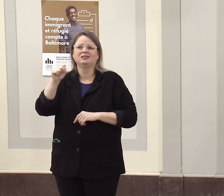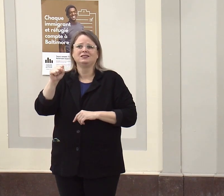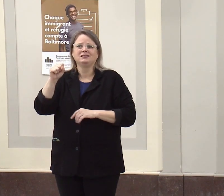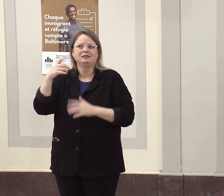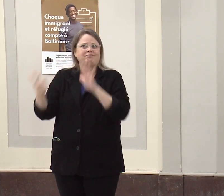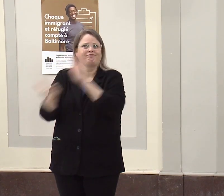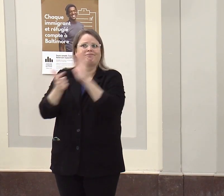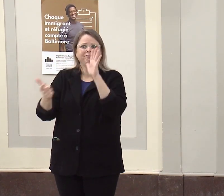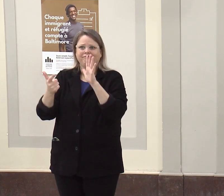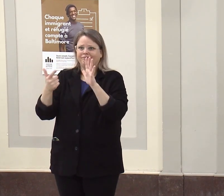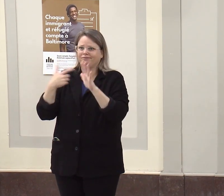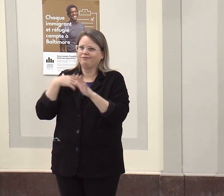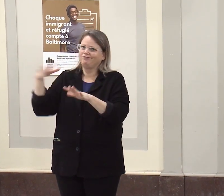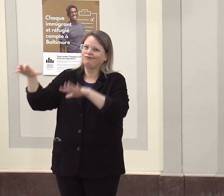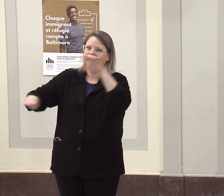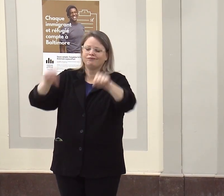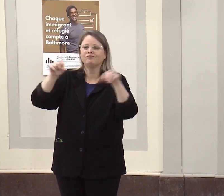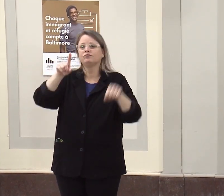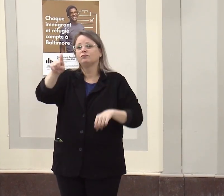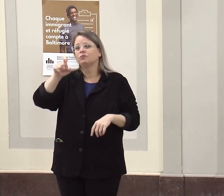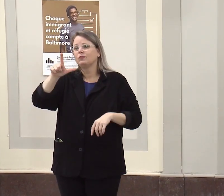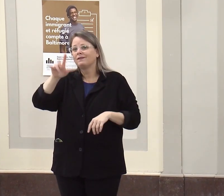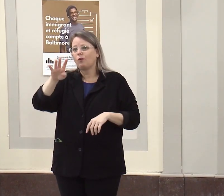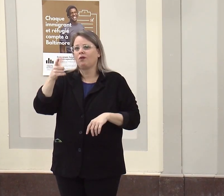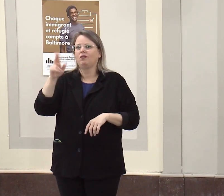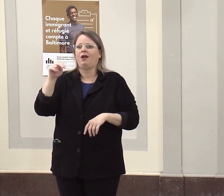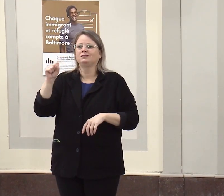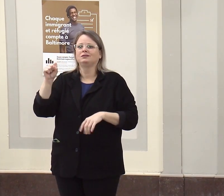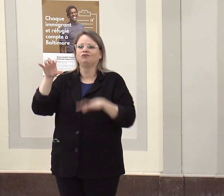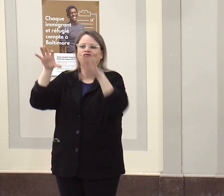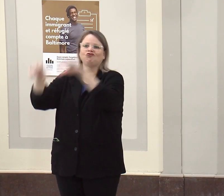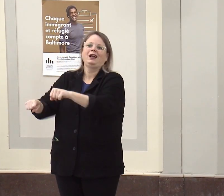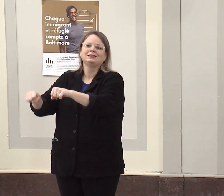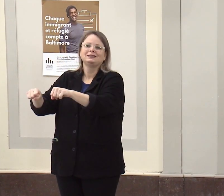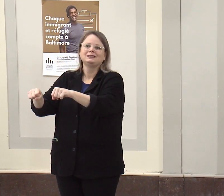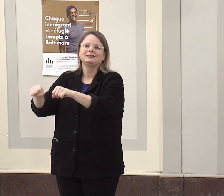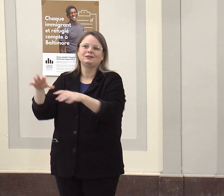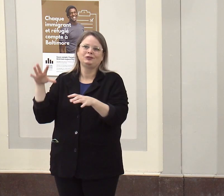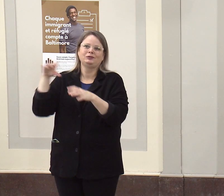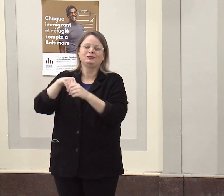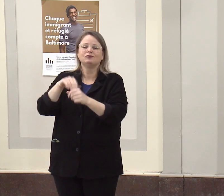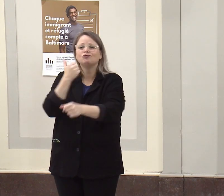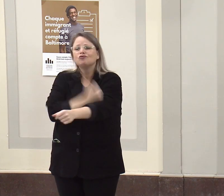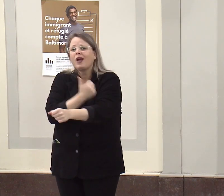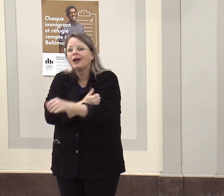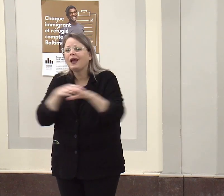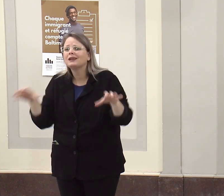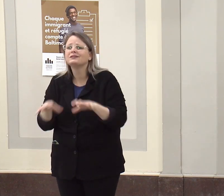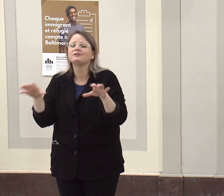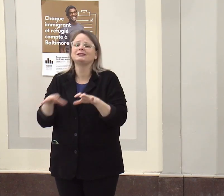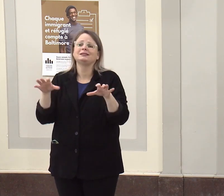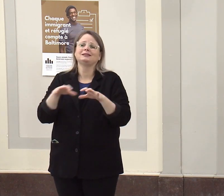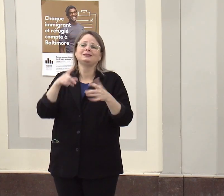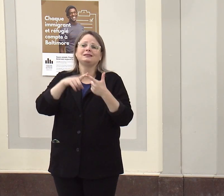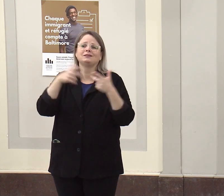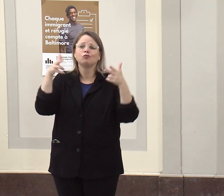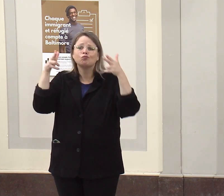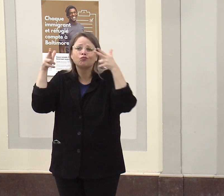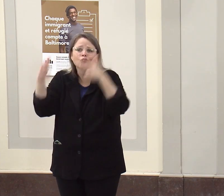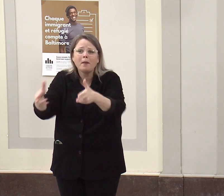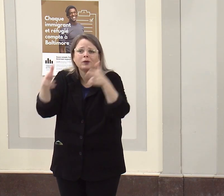suspects directly associated with criminal activity. This includes drug activity, robberies, and other violent